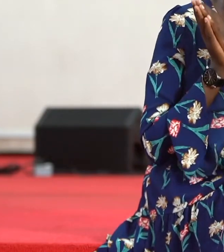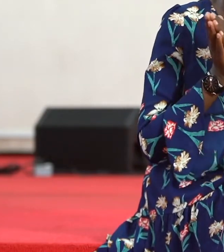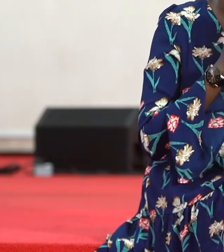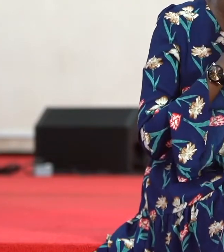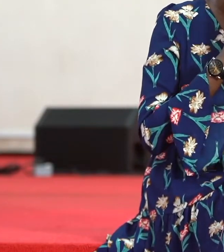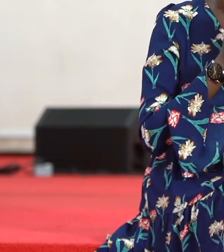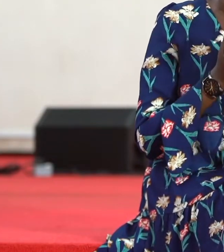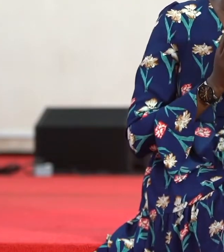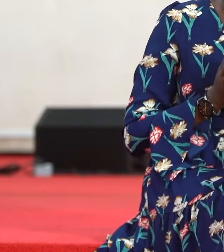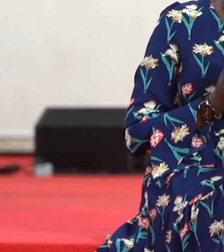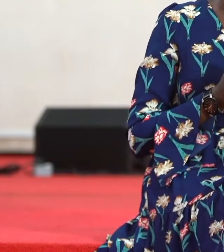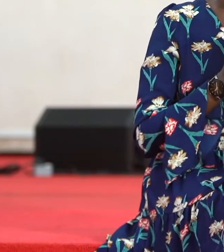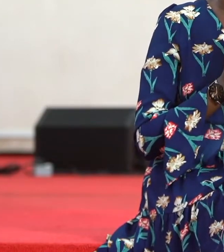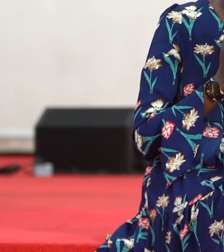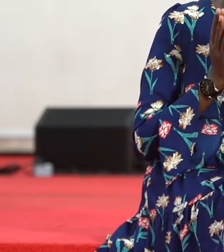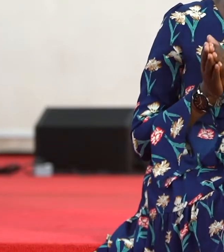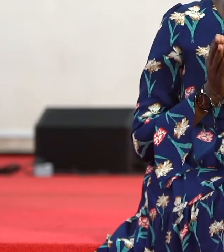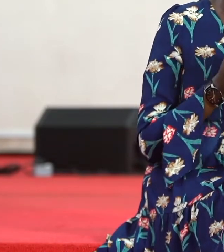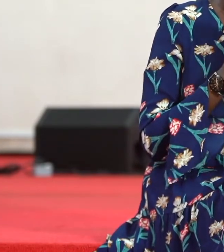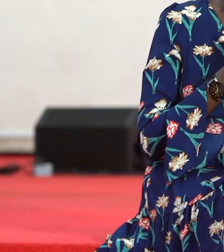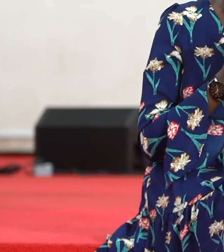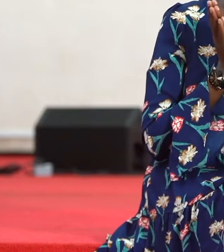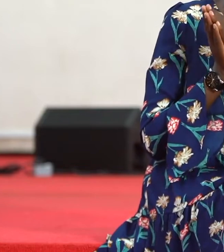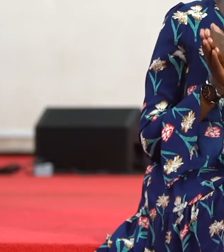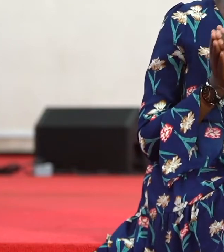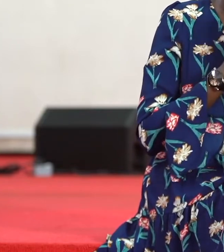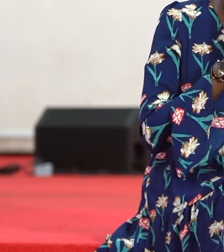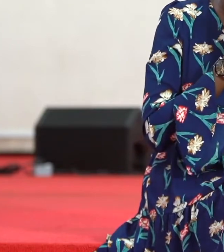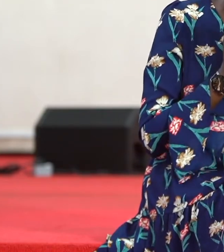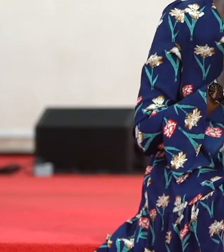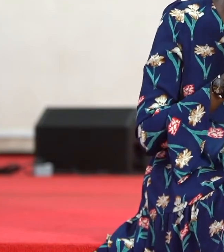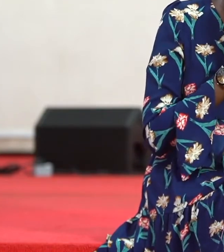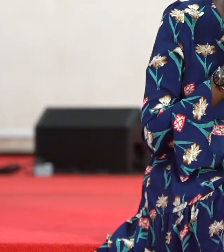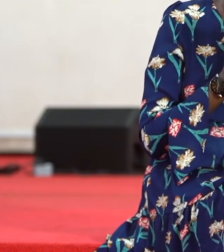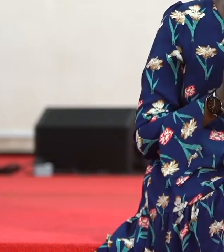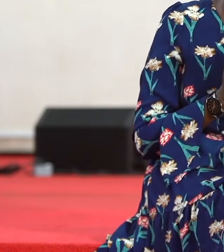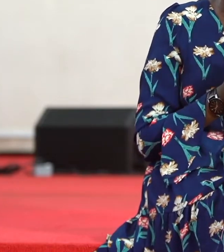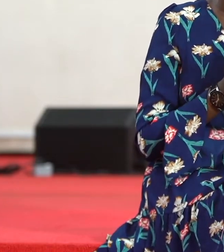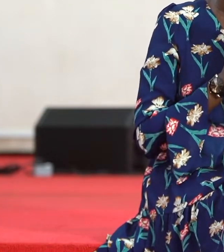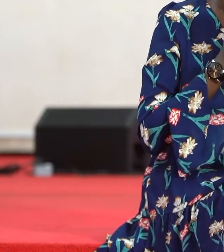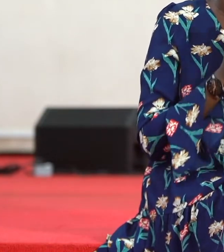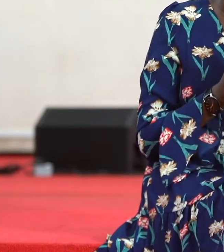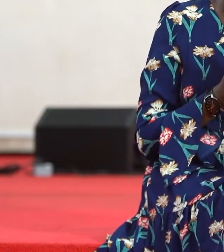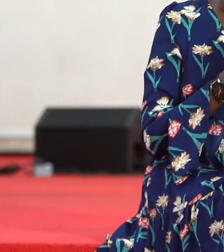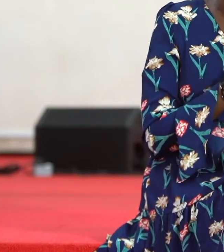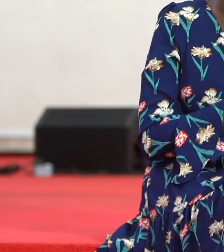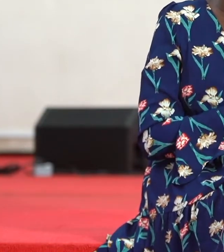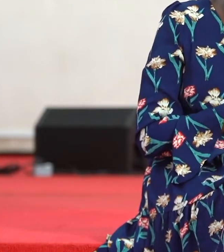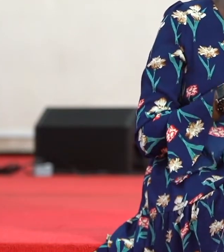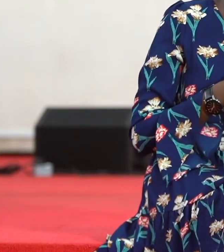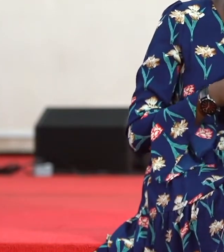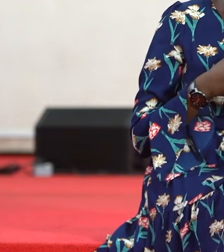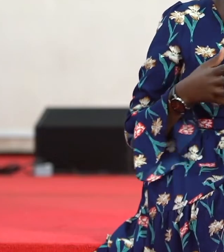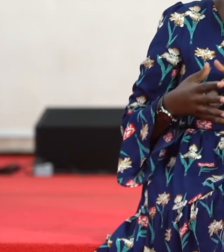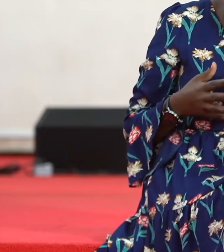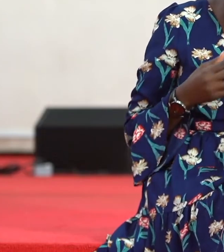can say this prayer with me so that Jesus becomes your Lord and personal Savior. And in Him, you will be able